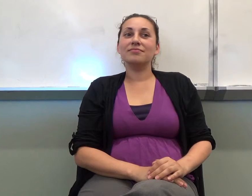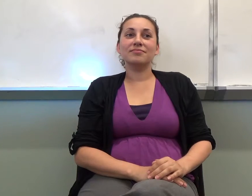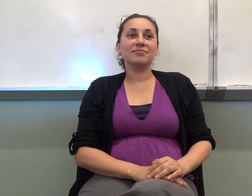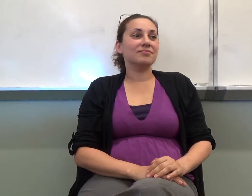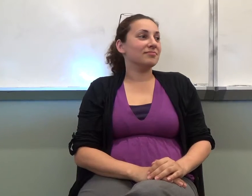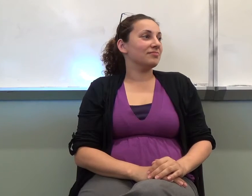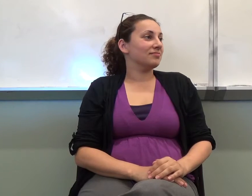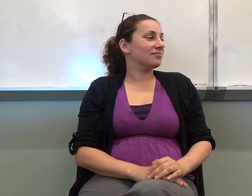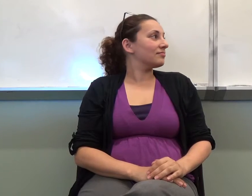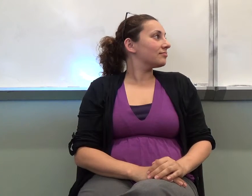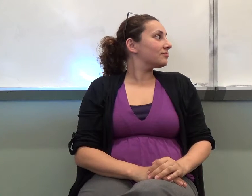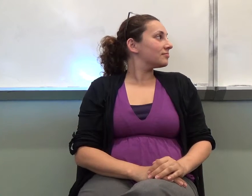would you say there?